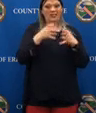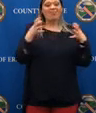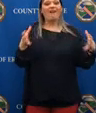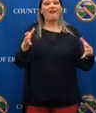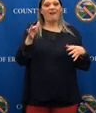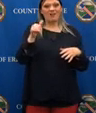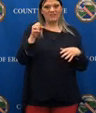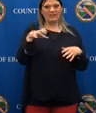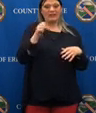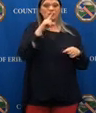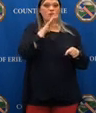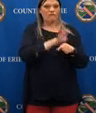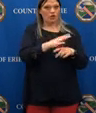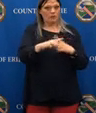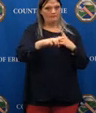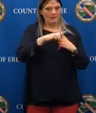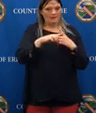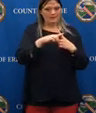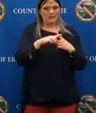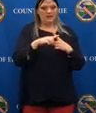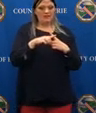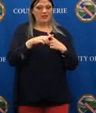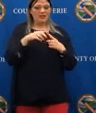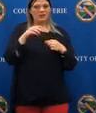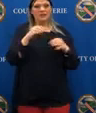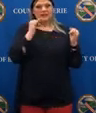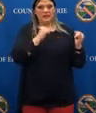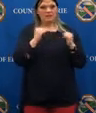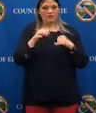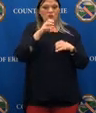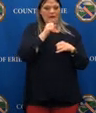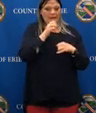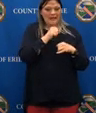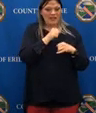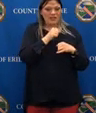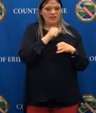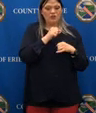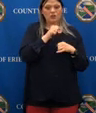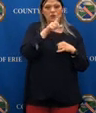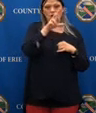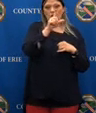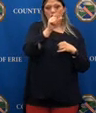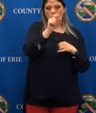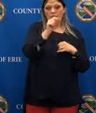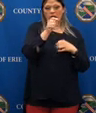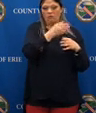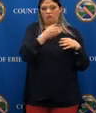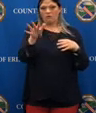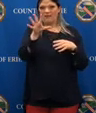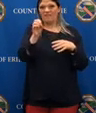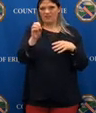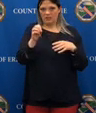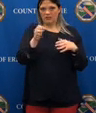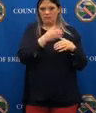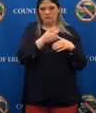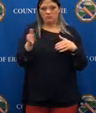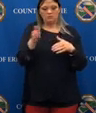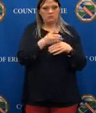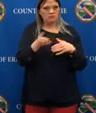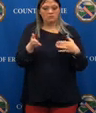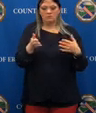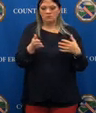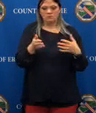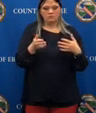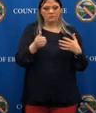that are confirmed positive COVID-19 cases in individuals between the ages of 20 to 50. There's not a